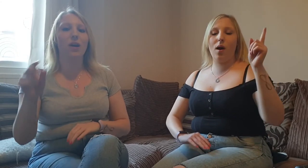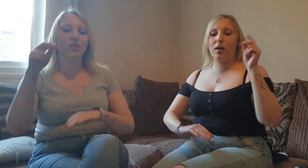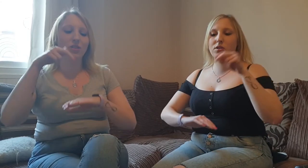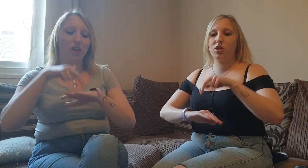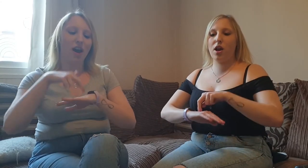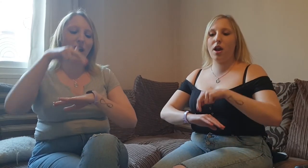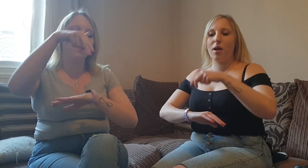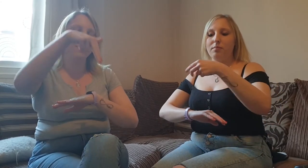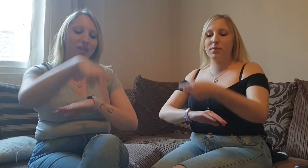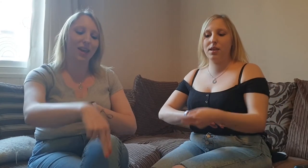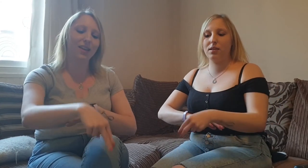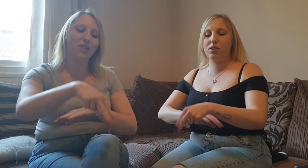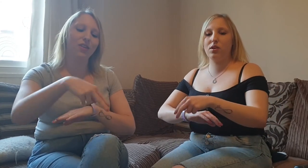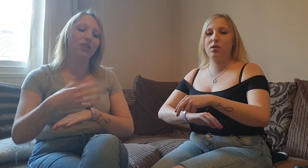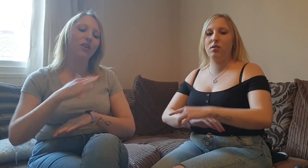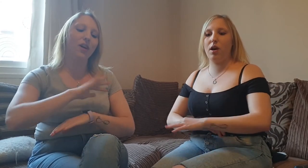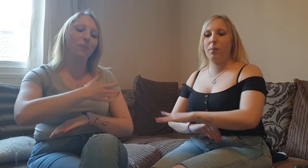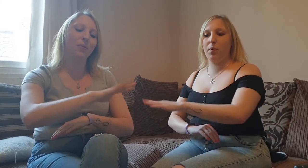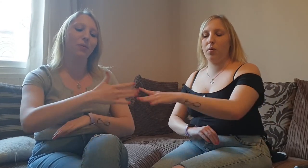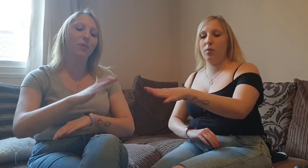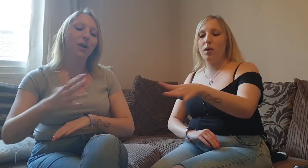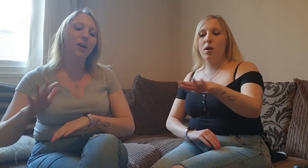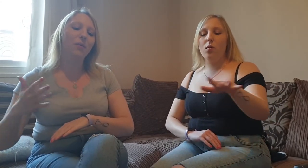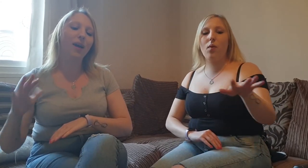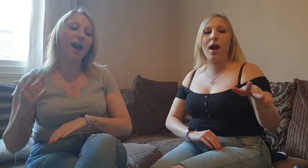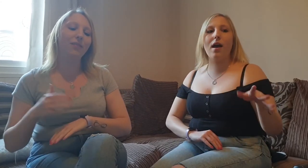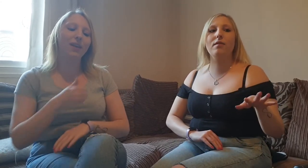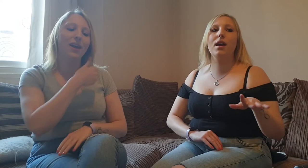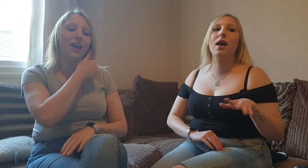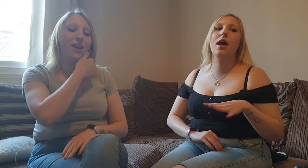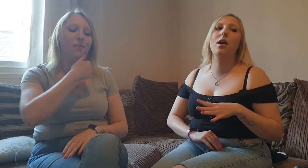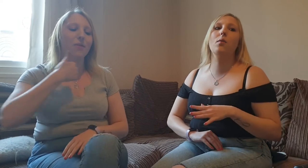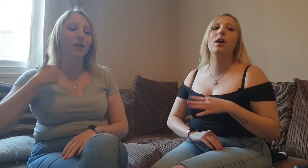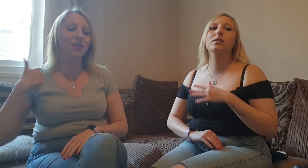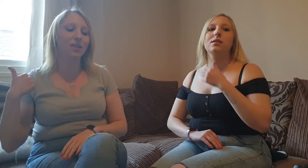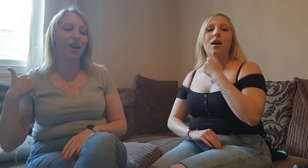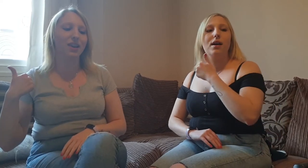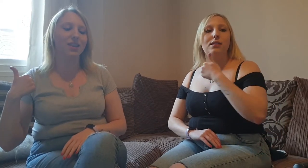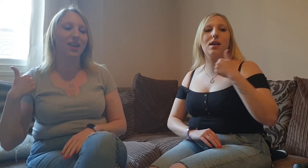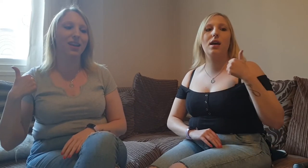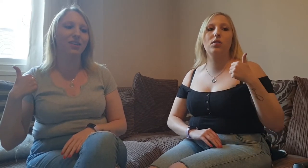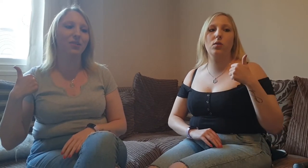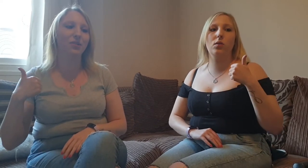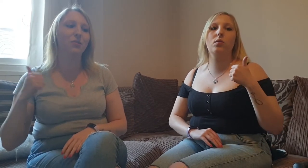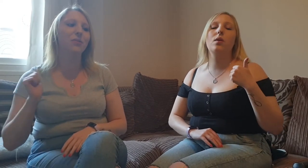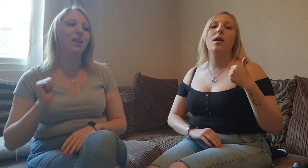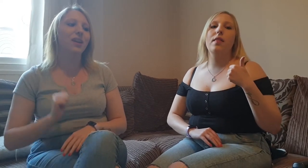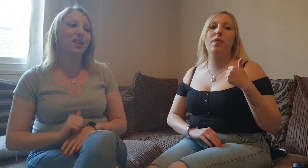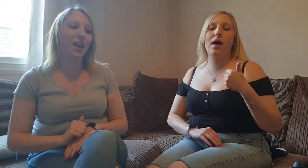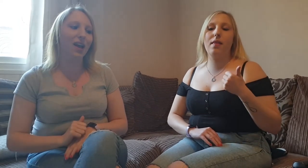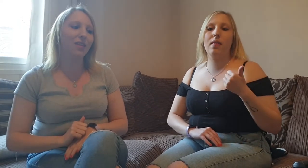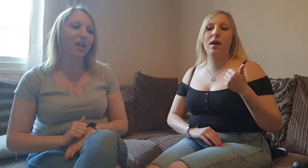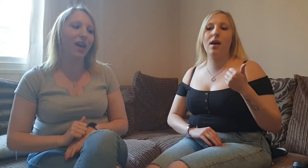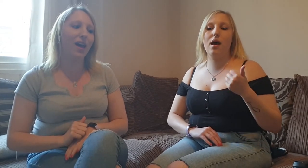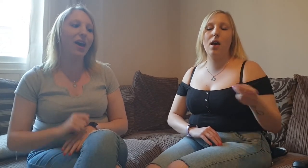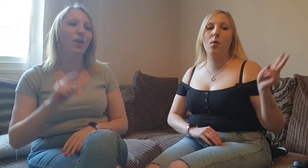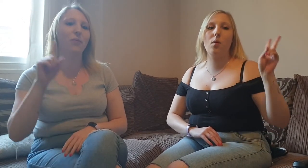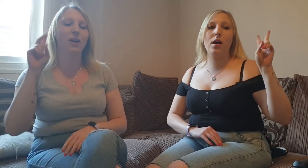One jumped into the pool where it was nice and cool. Now there were